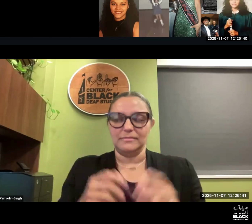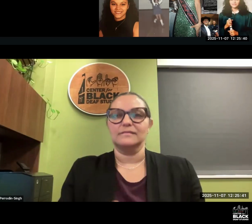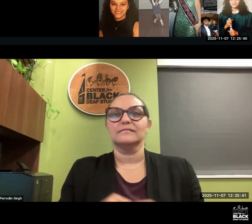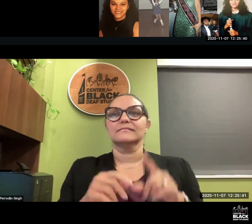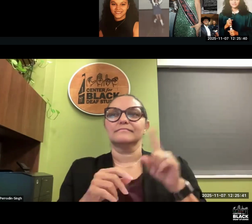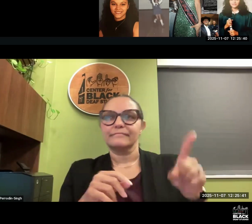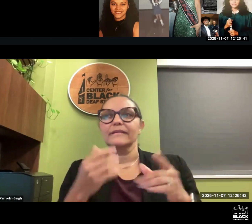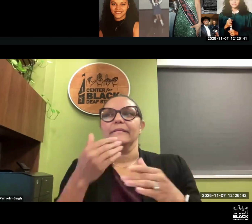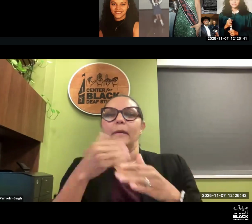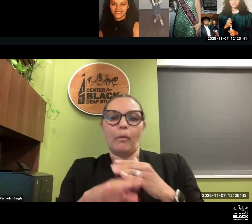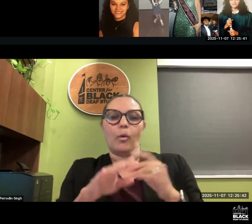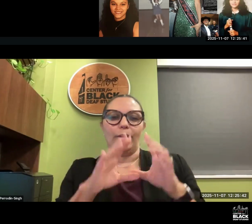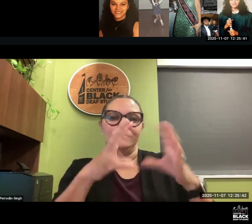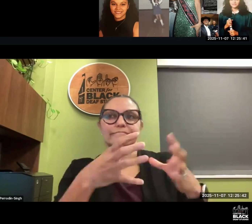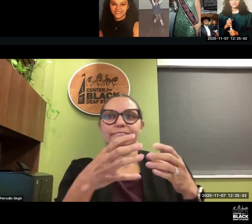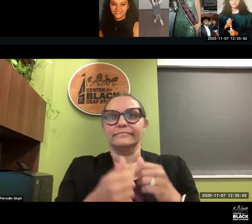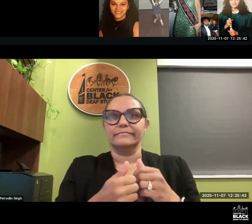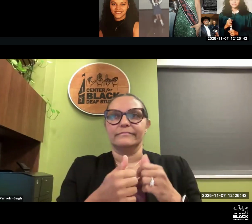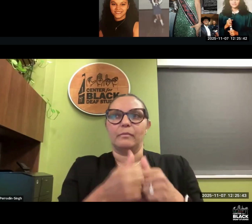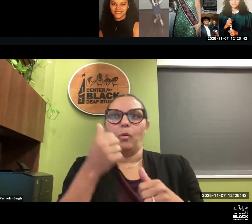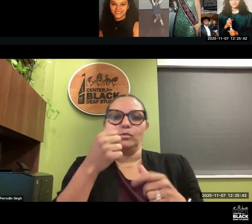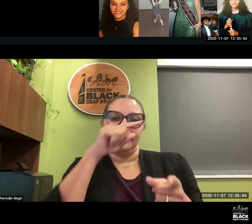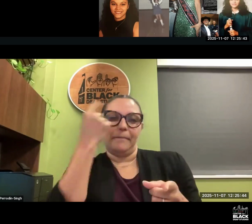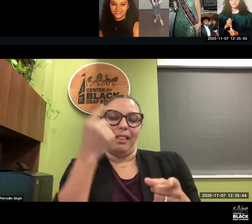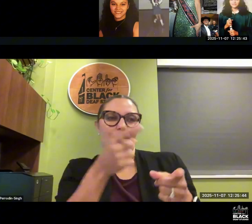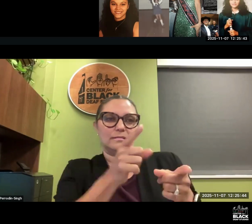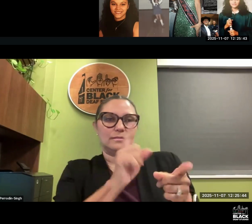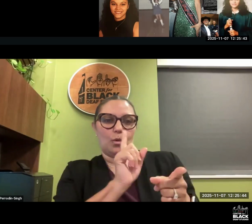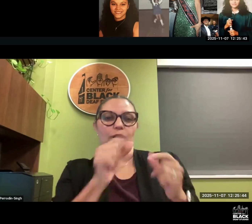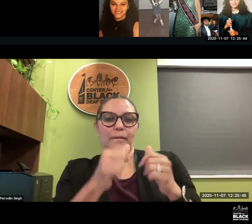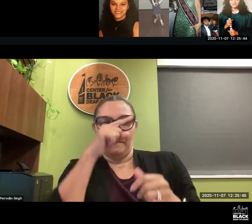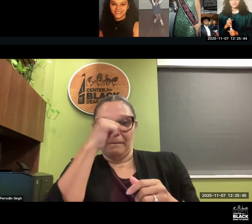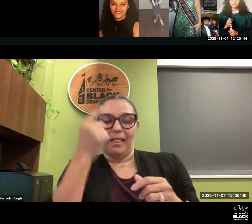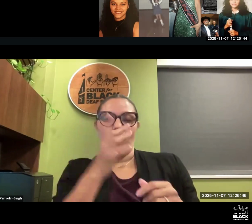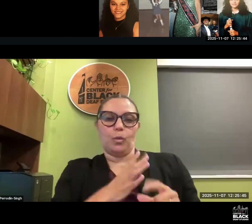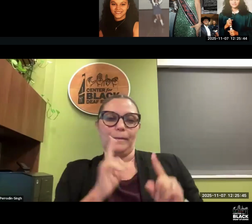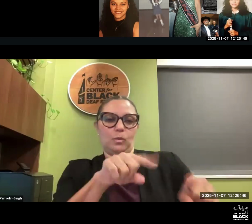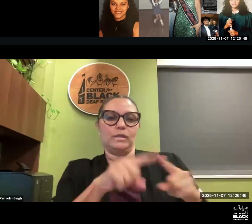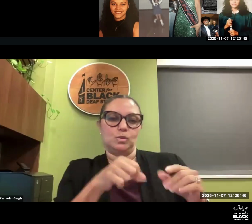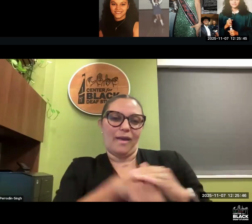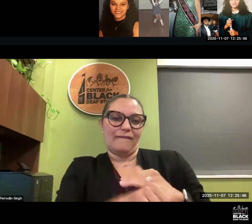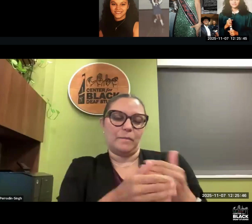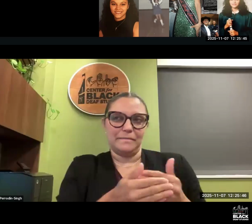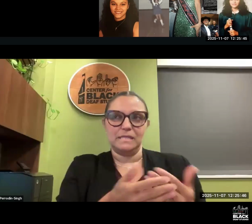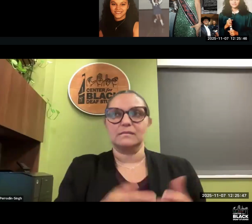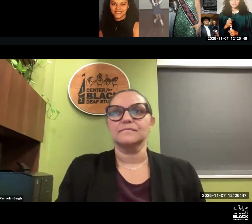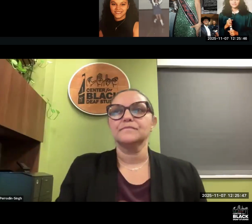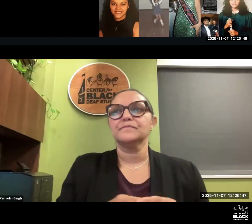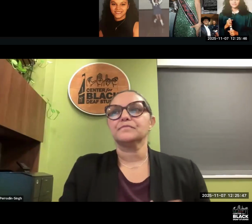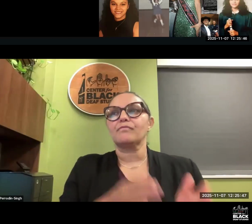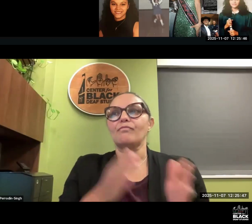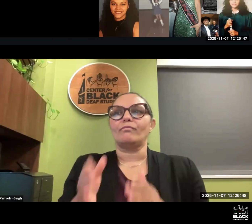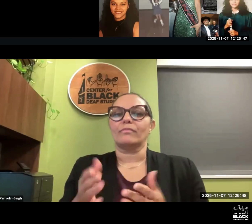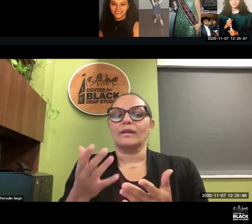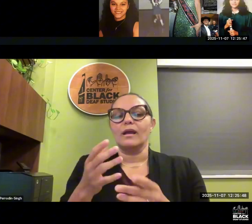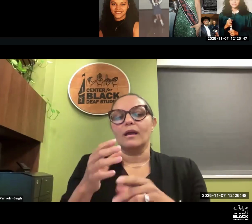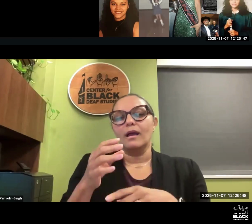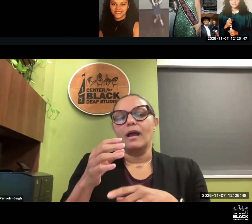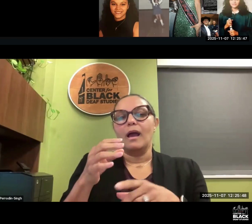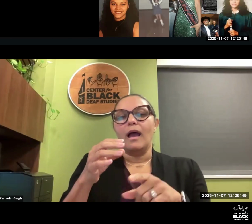And during that time, hospitals were segregated. And so I was in a ward where there was Black women and